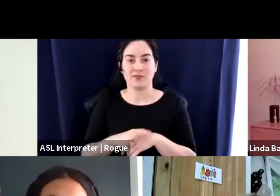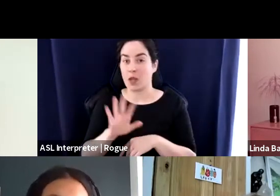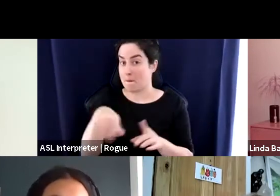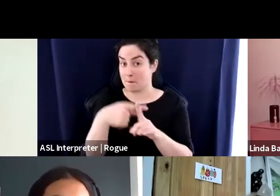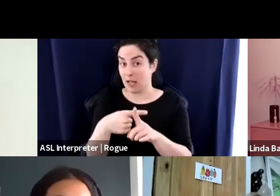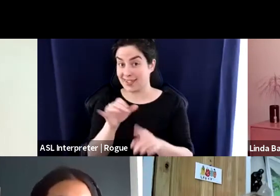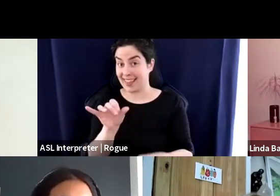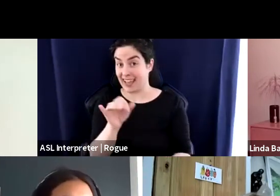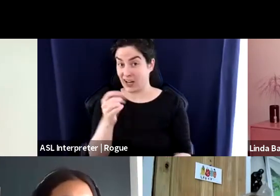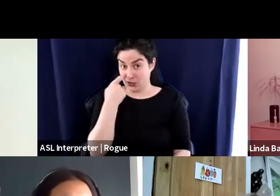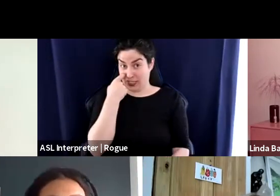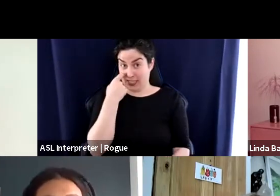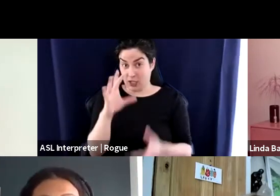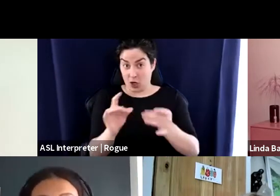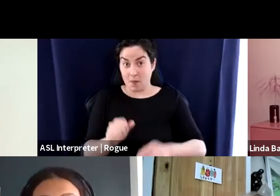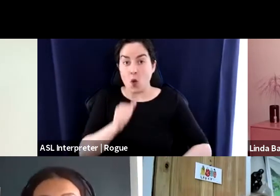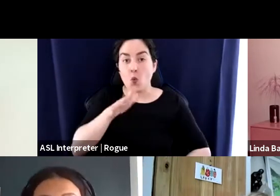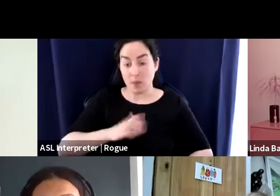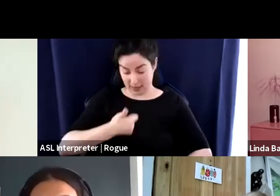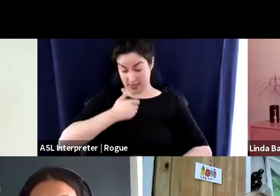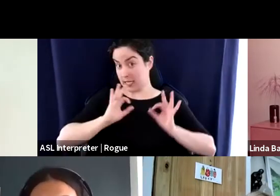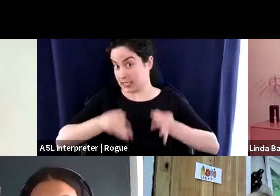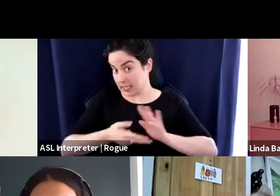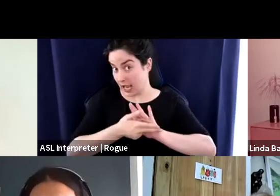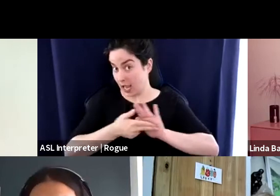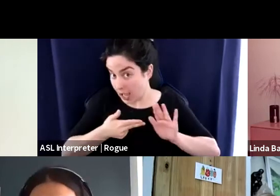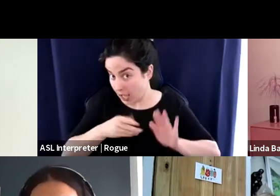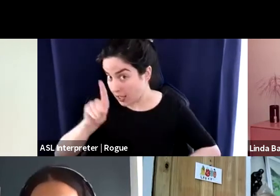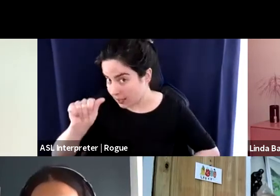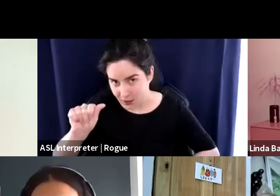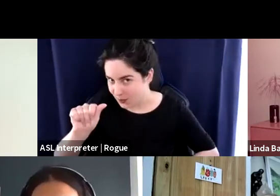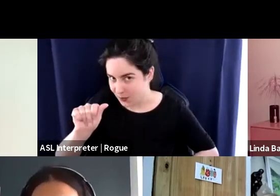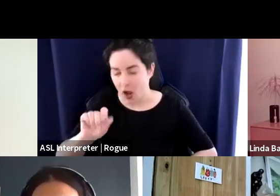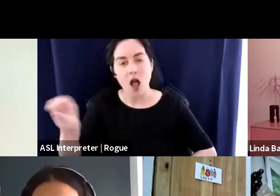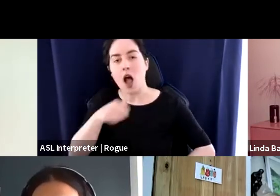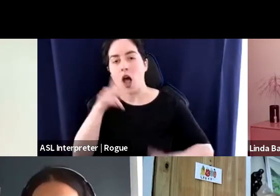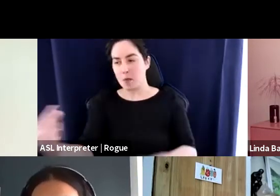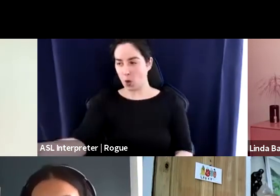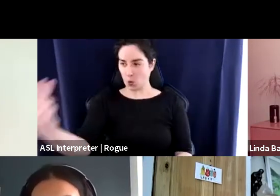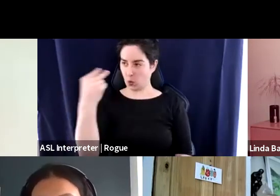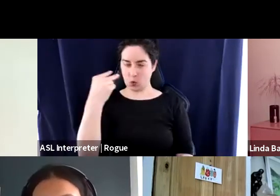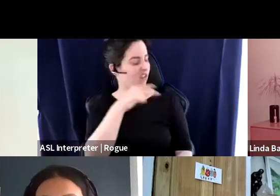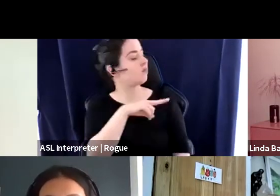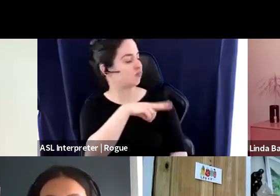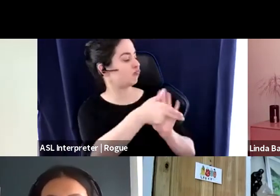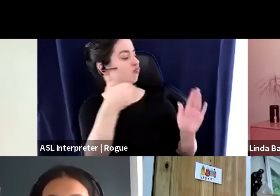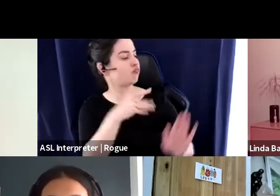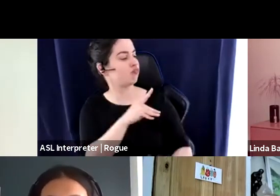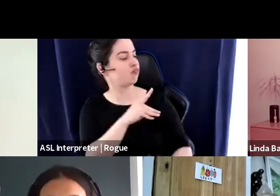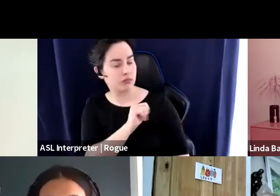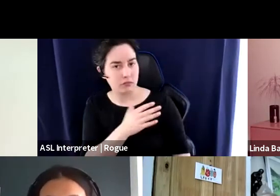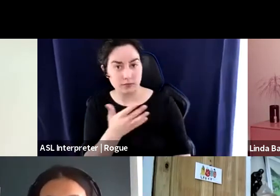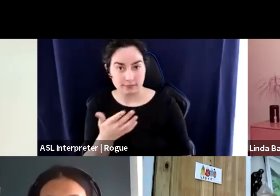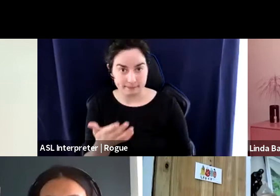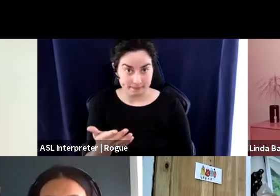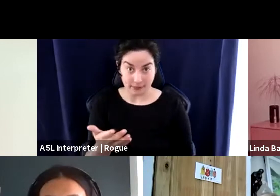intellectual disability. And of course, something that I know Shelley had shared, and that I'm not surprised Shelley shared, because it's such an important point to make